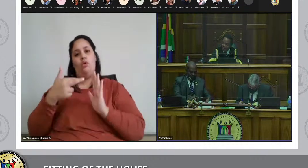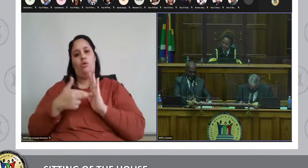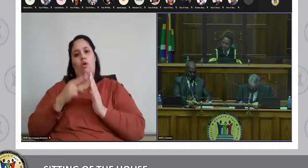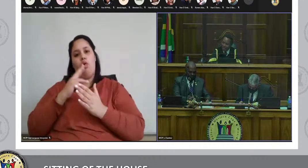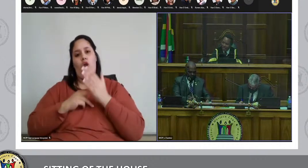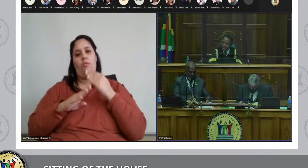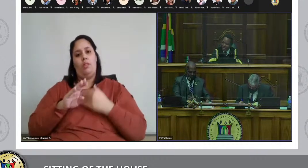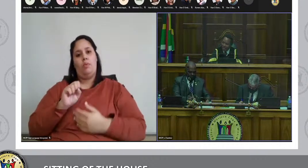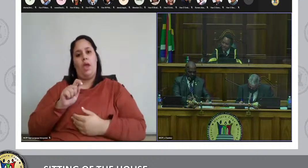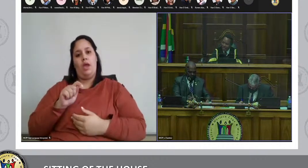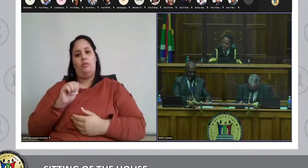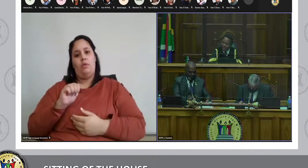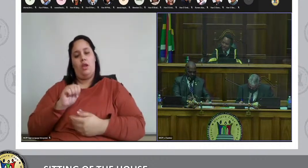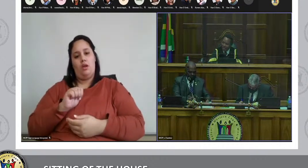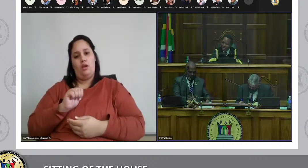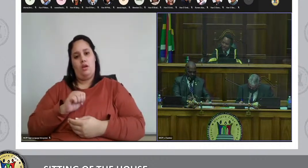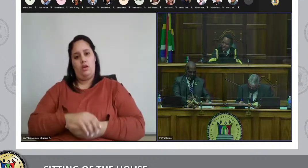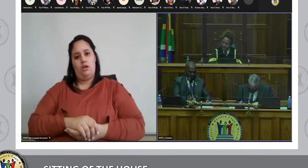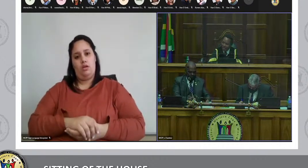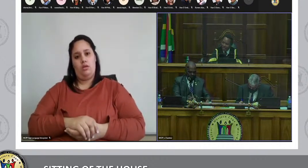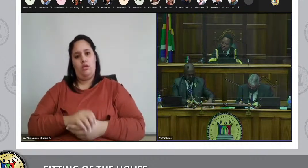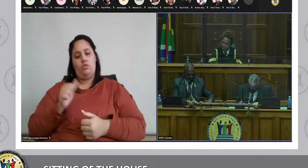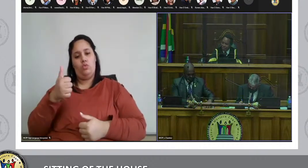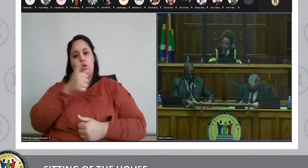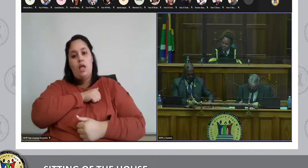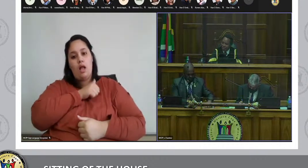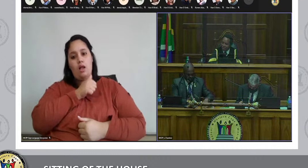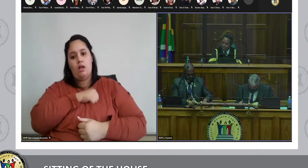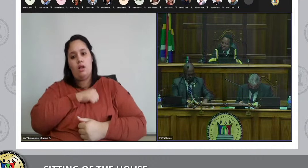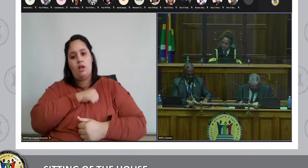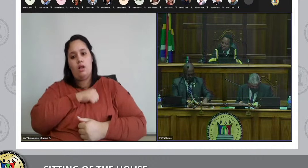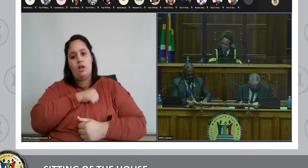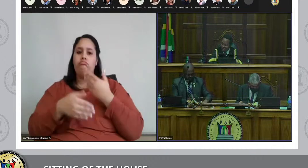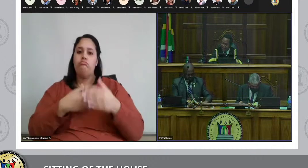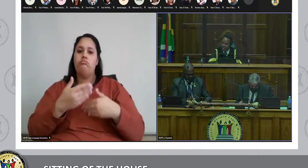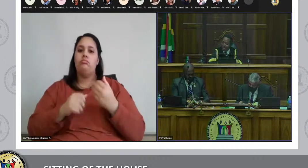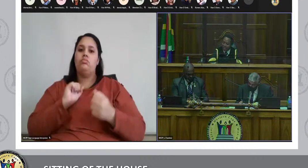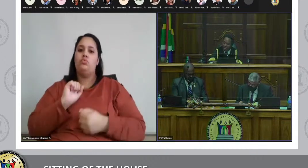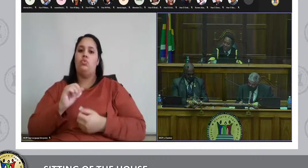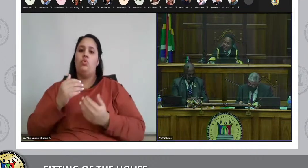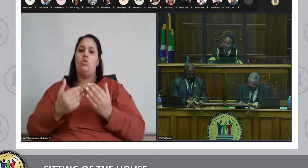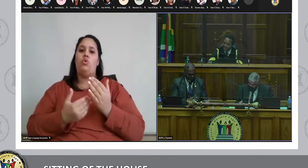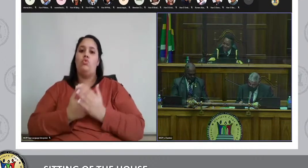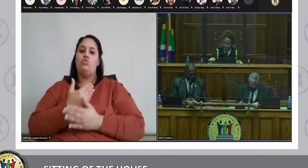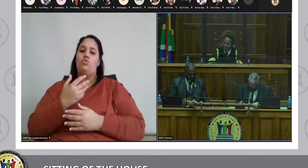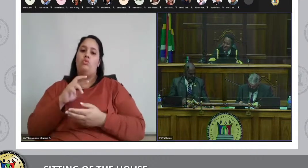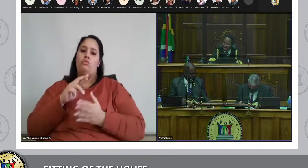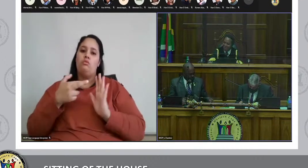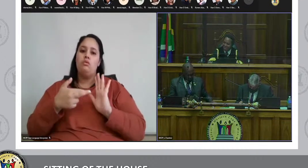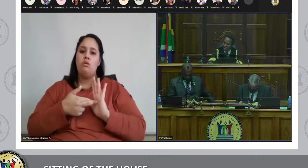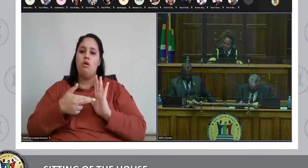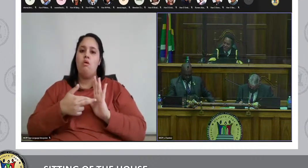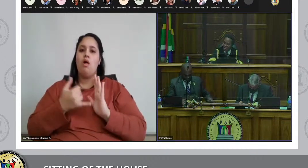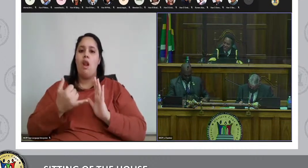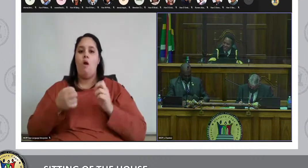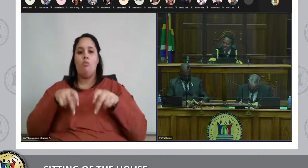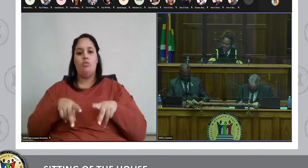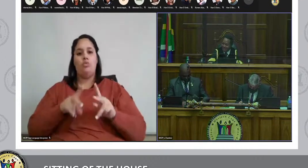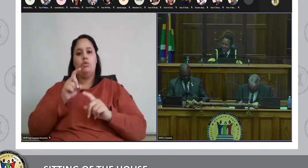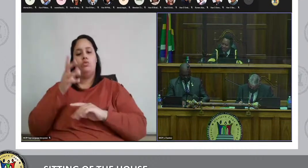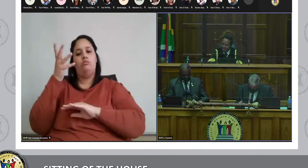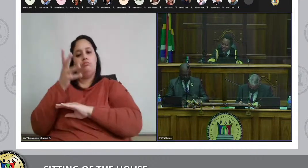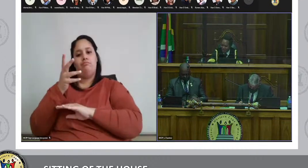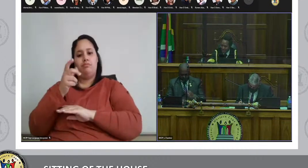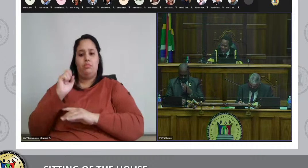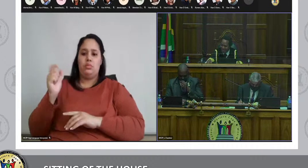Bartman, and good luck as you proceed in your endeavors. This is now an opportunity to address